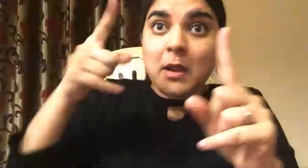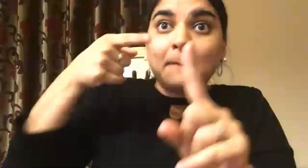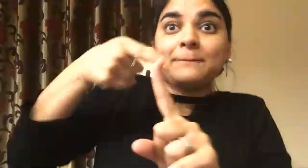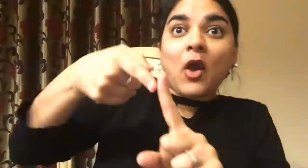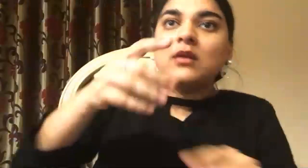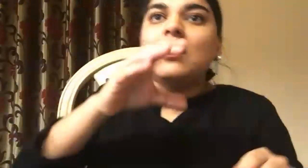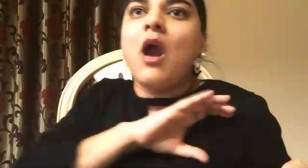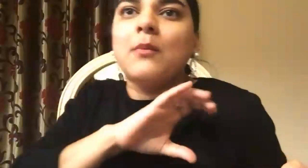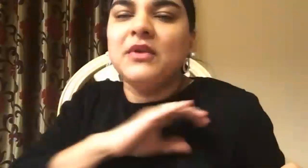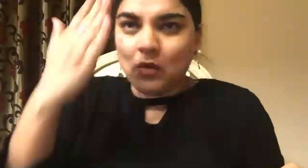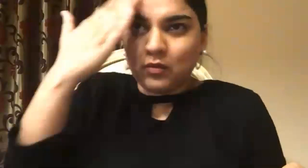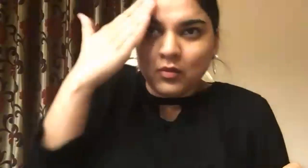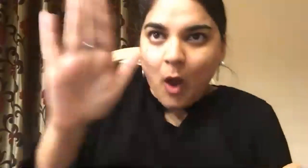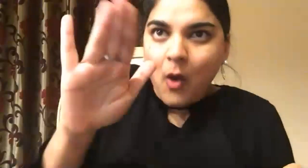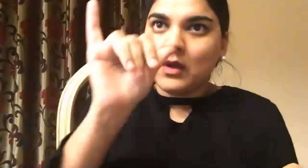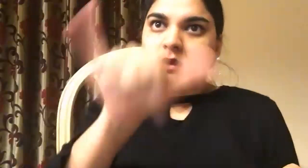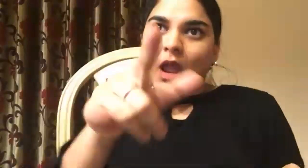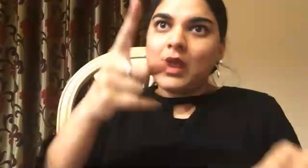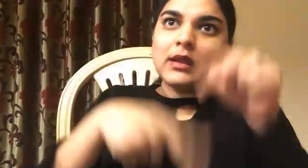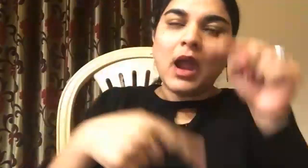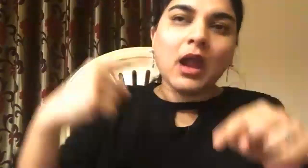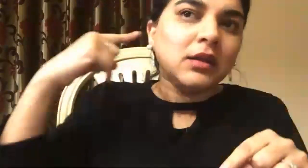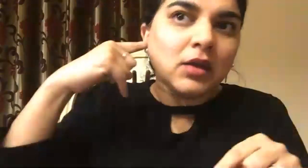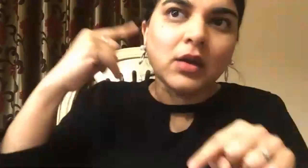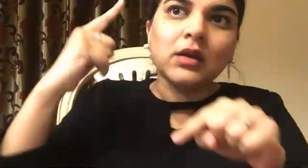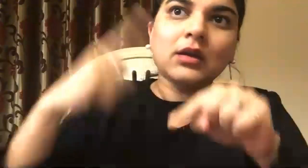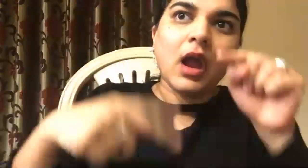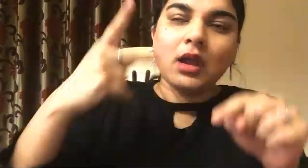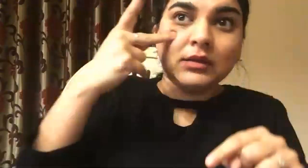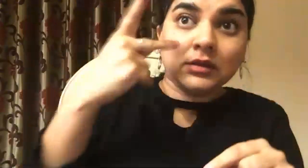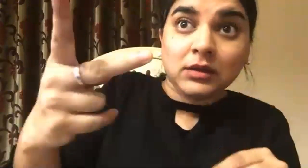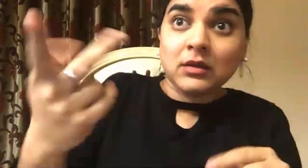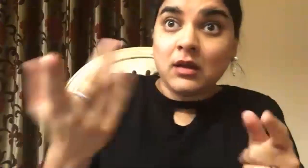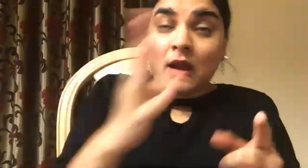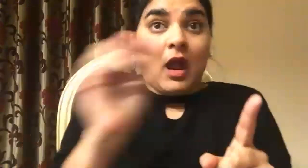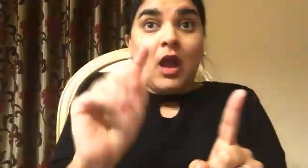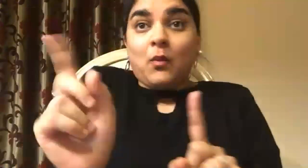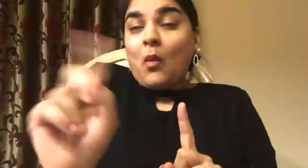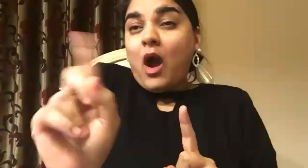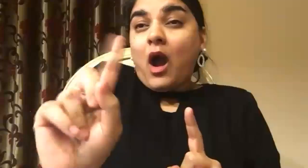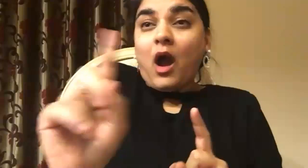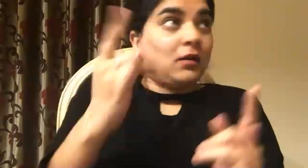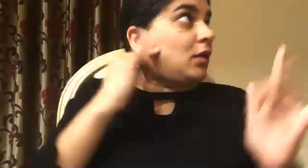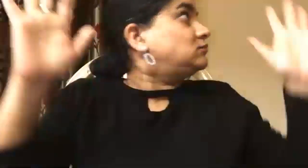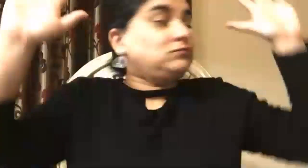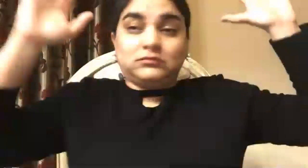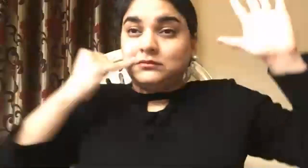hands, but not acknowledging the fact that the individual they're talking to can't see, is deaf, is